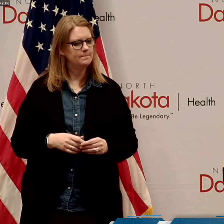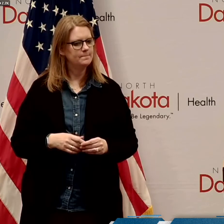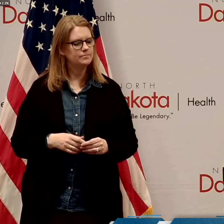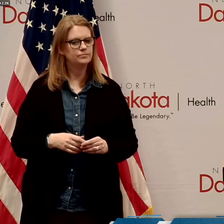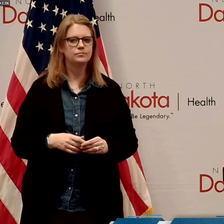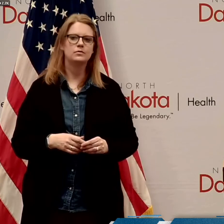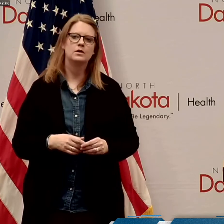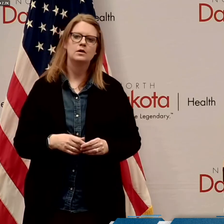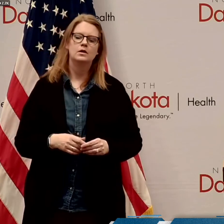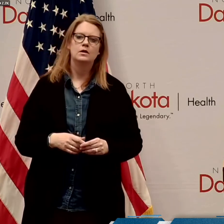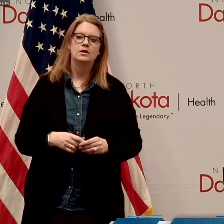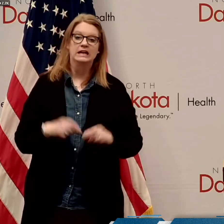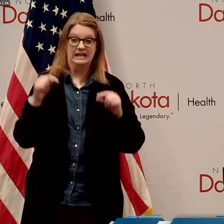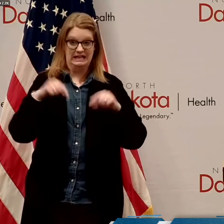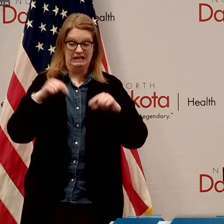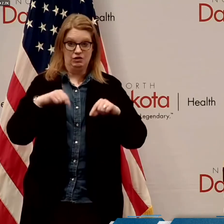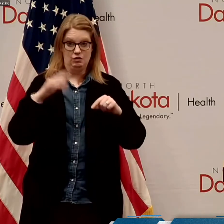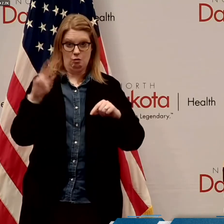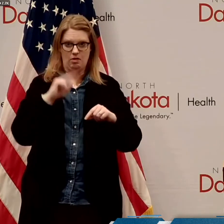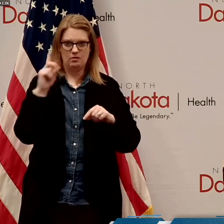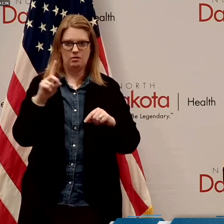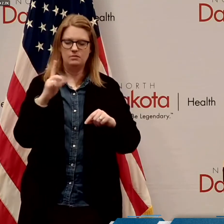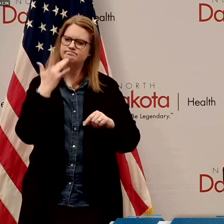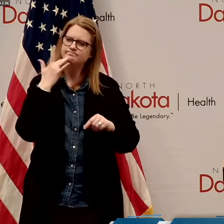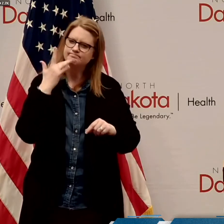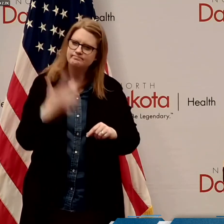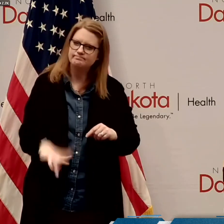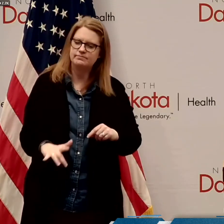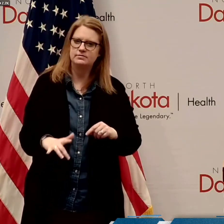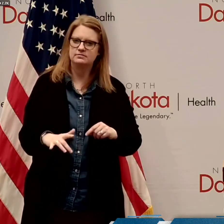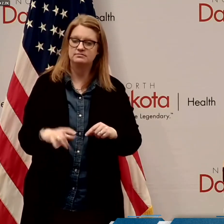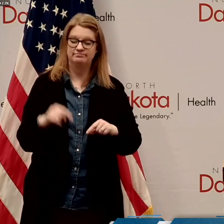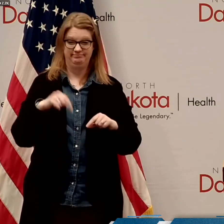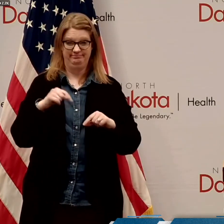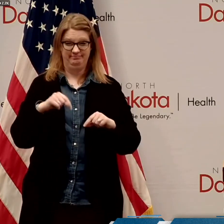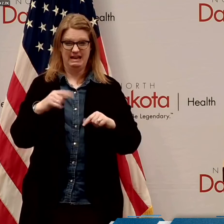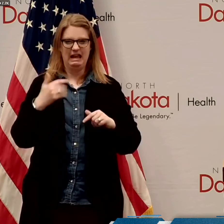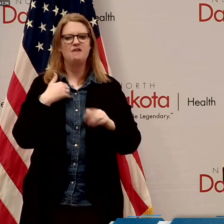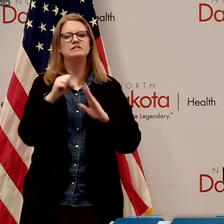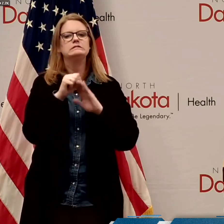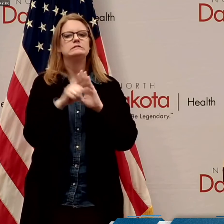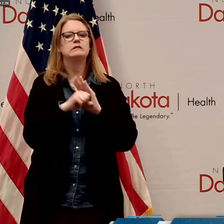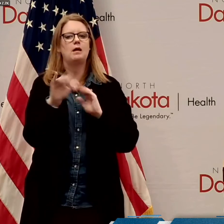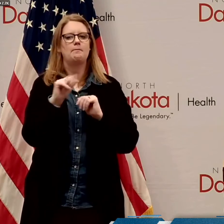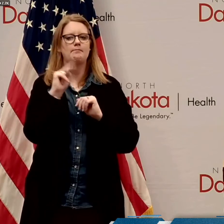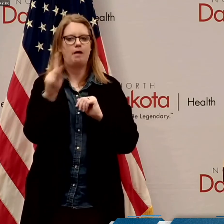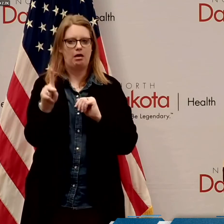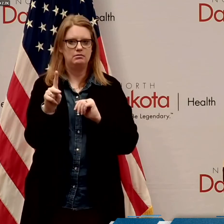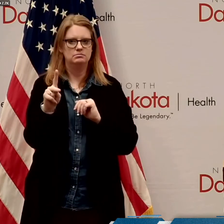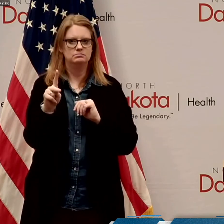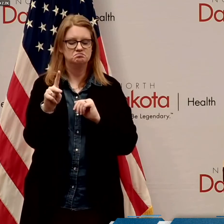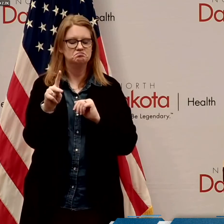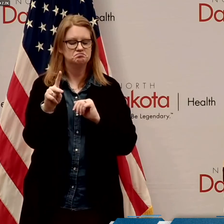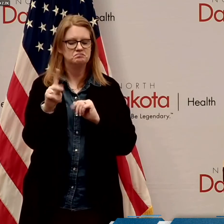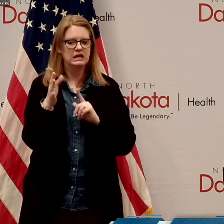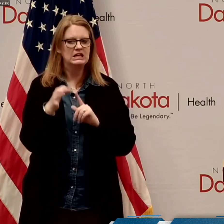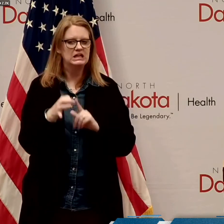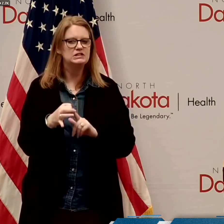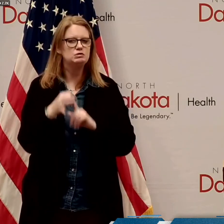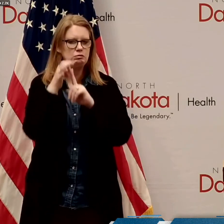One of the things that we're fortunate about in North Dakota is we're the only state with a state-owned bank, and that gives us a unique competitive